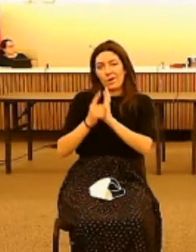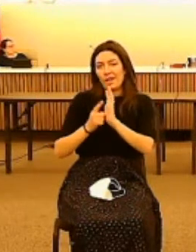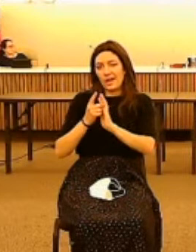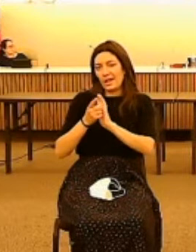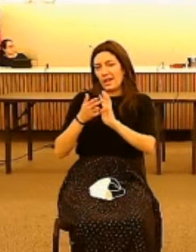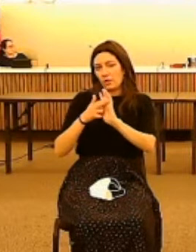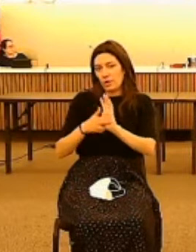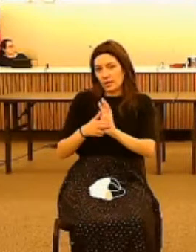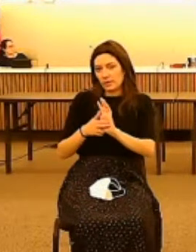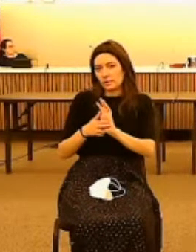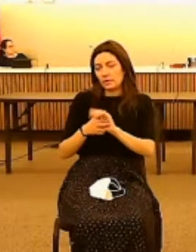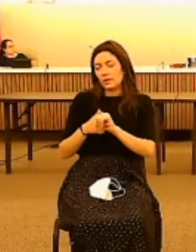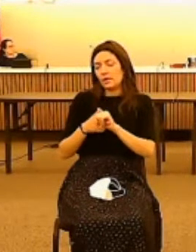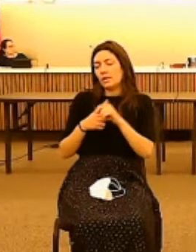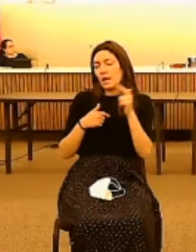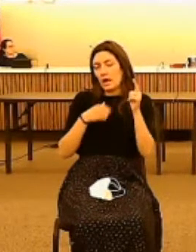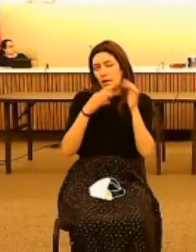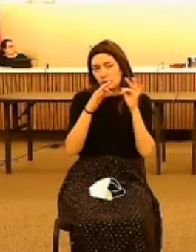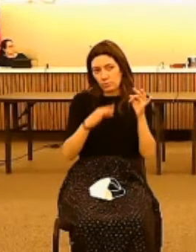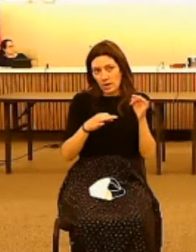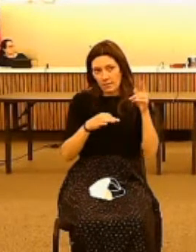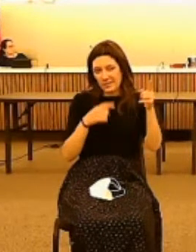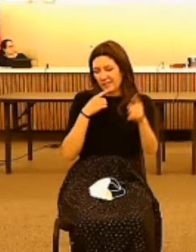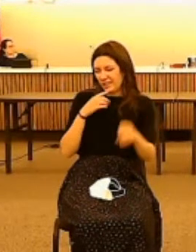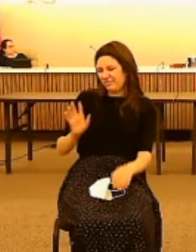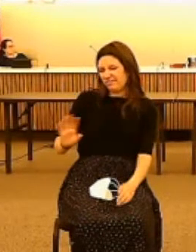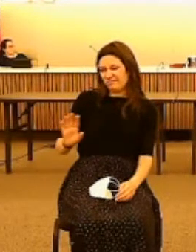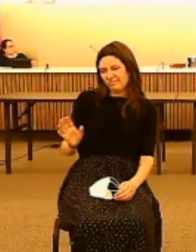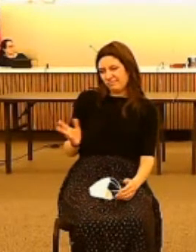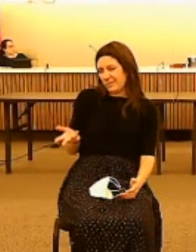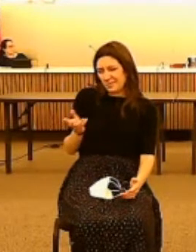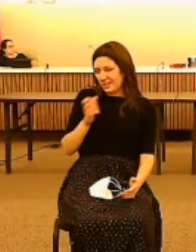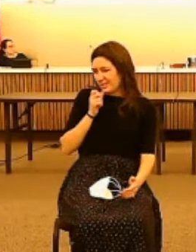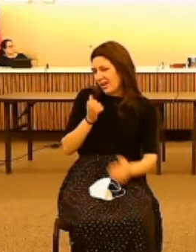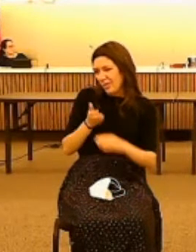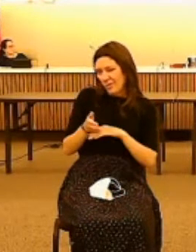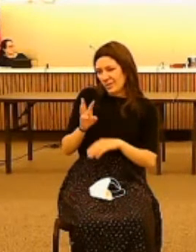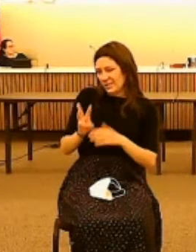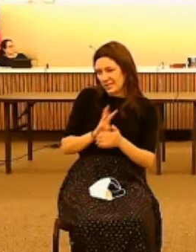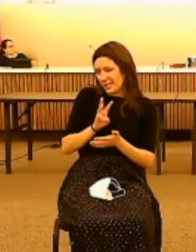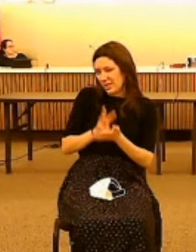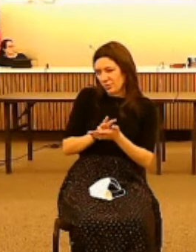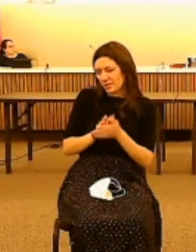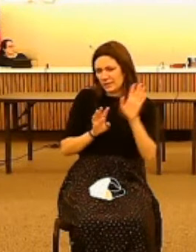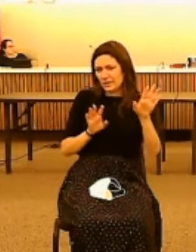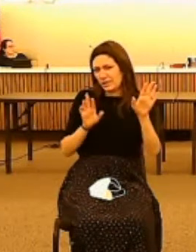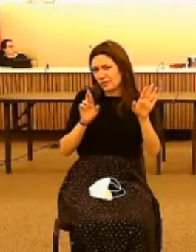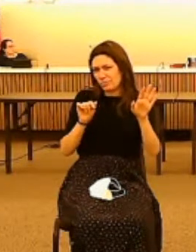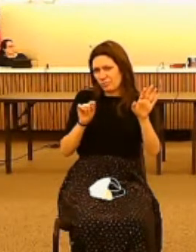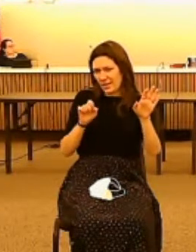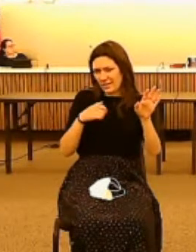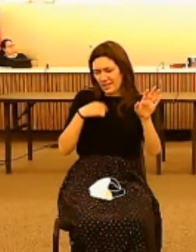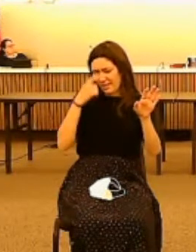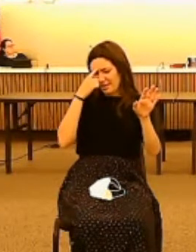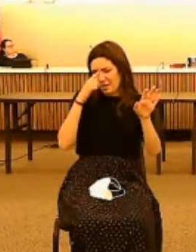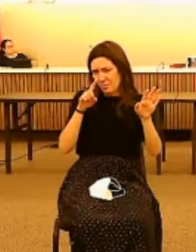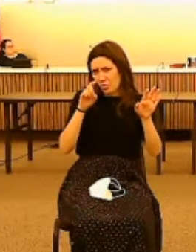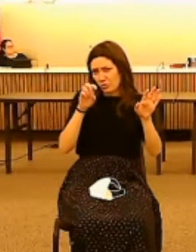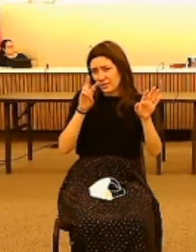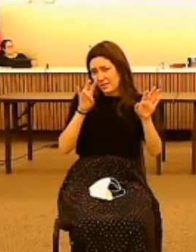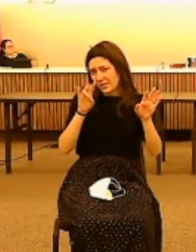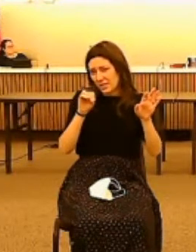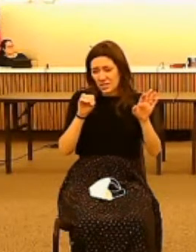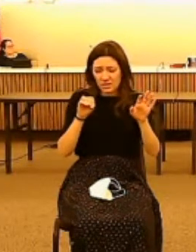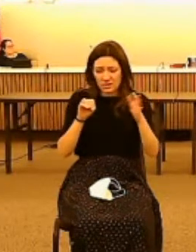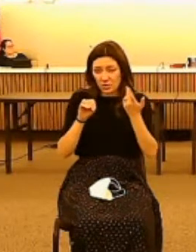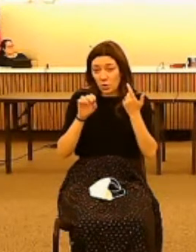was we'd be looking for him. He said that's probably not going to exceed 6 hours. I think his rate was 170. So if